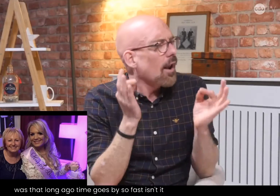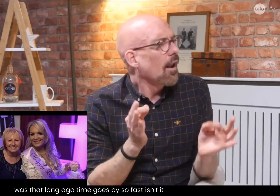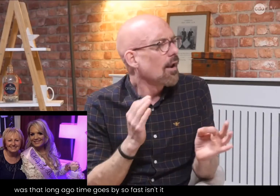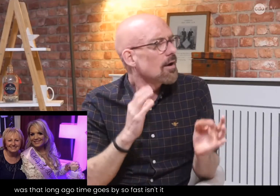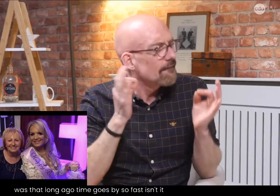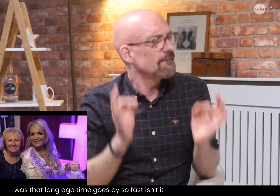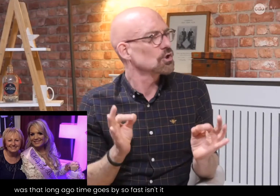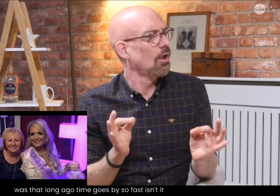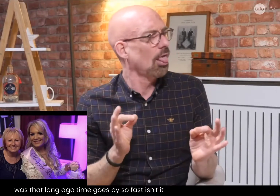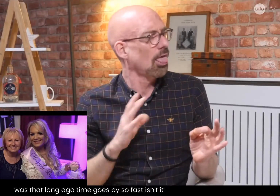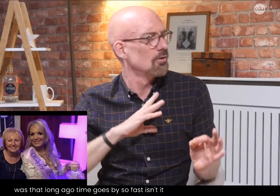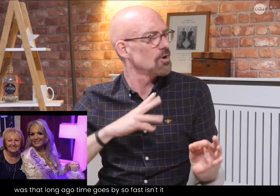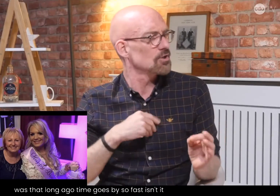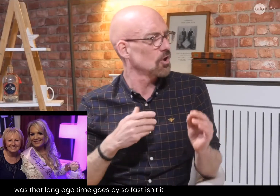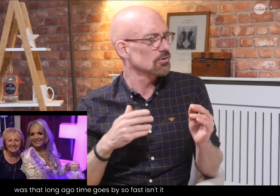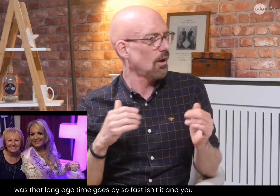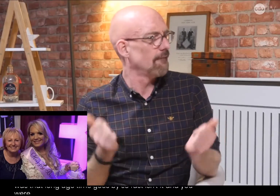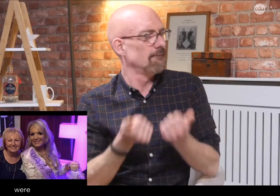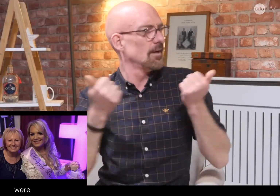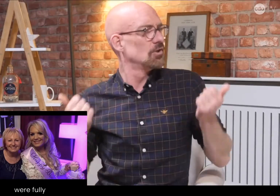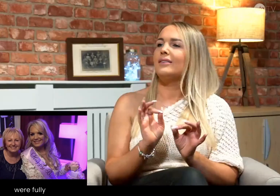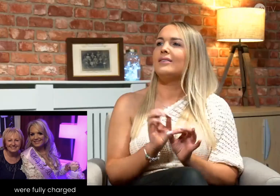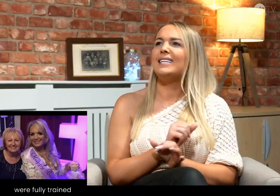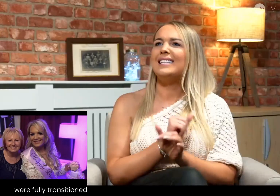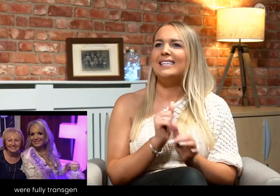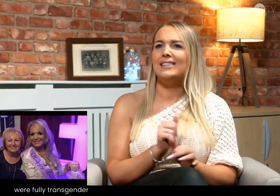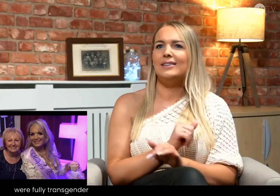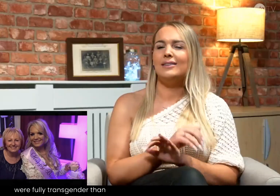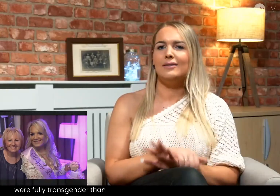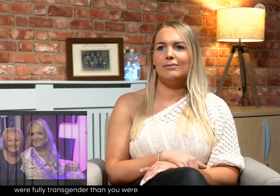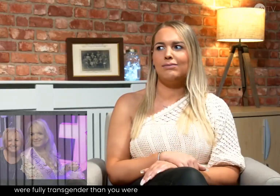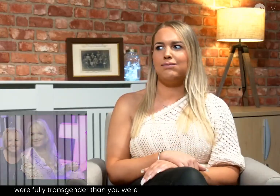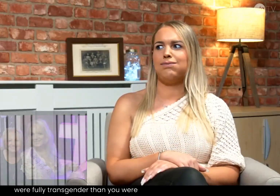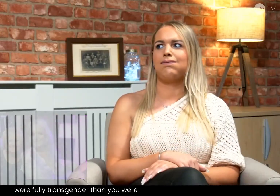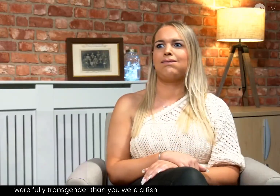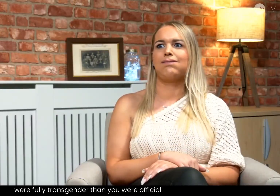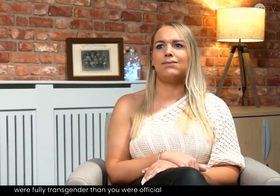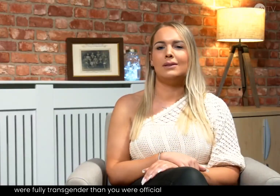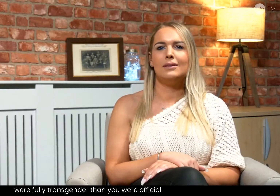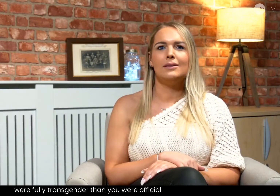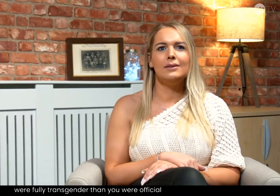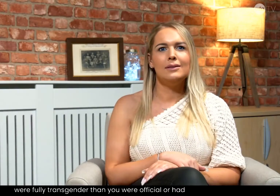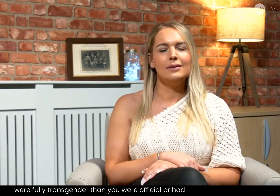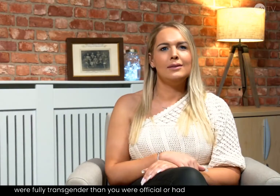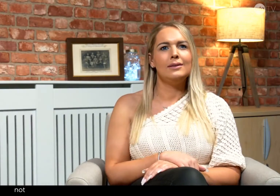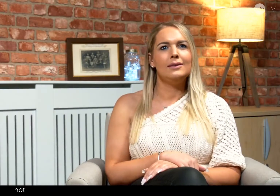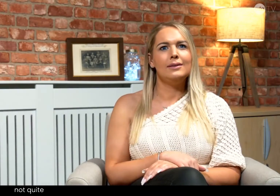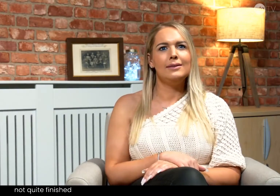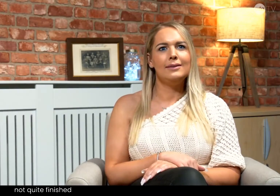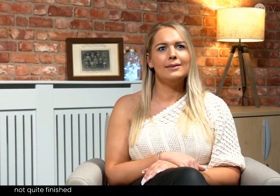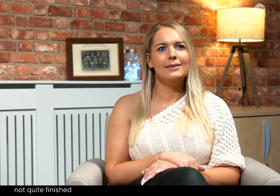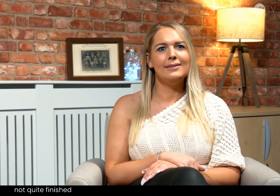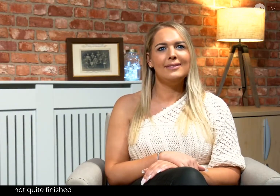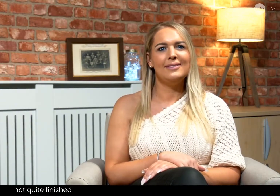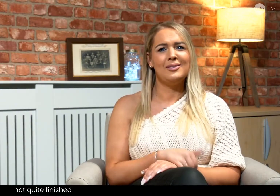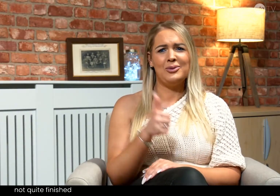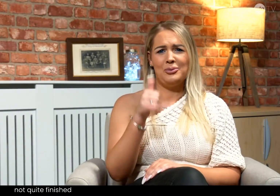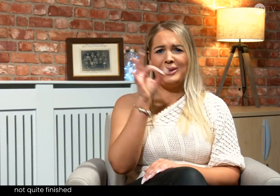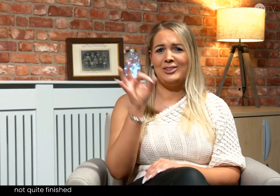And you were fully transgender then? You were official, or had you not quite finished? Oh gosh, I can't remember. I'm trying